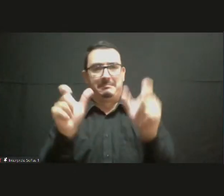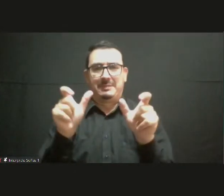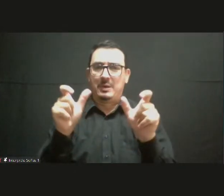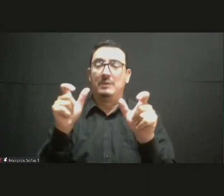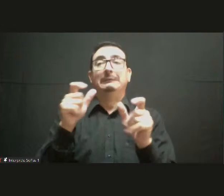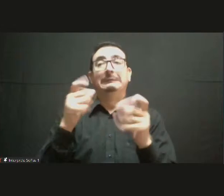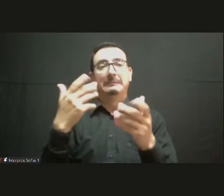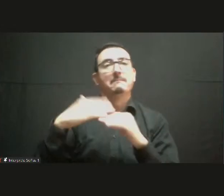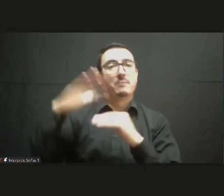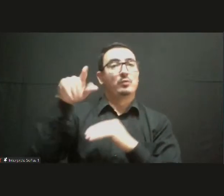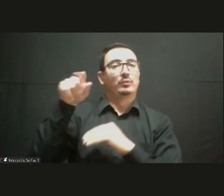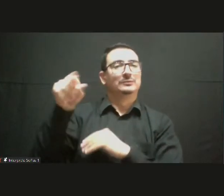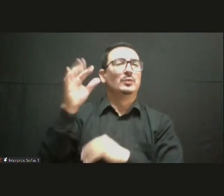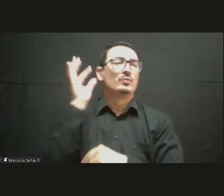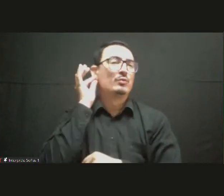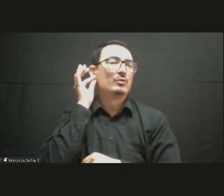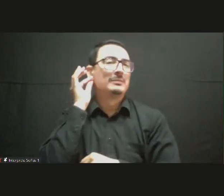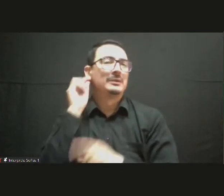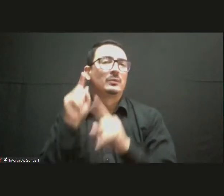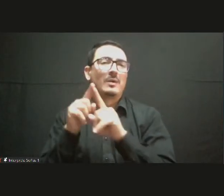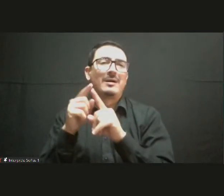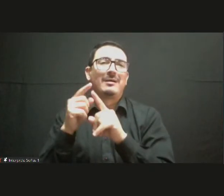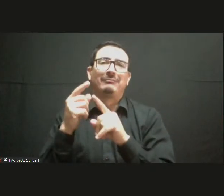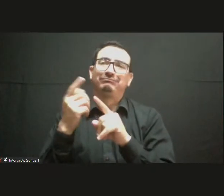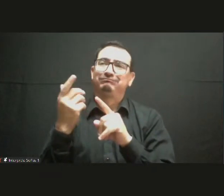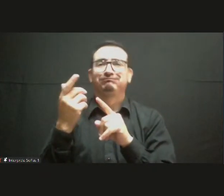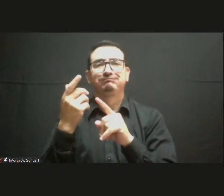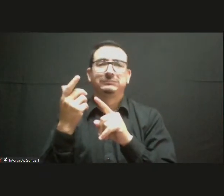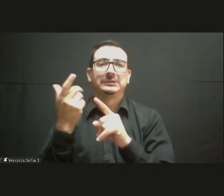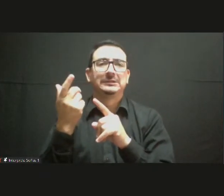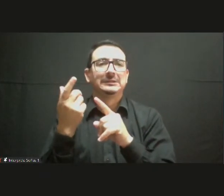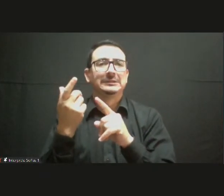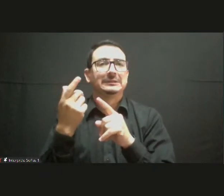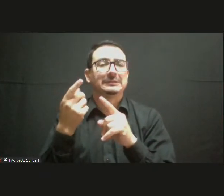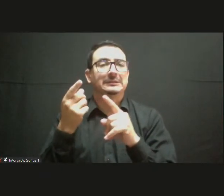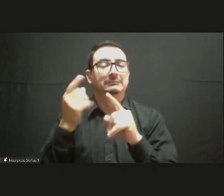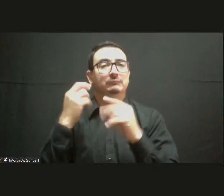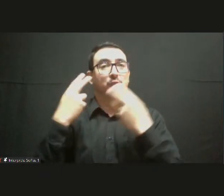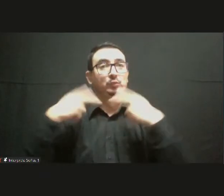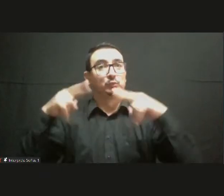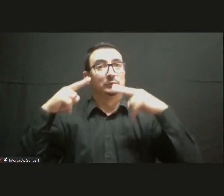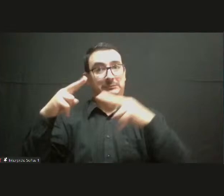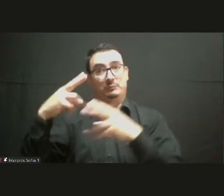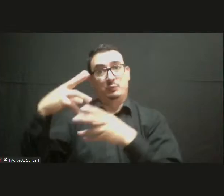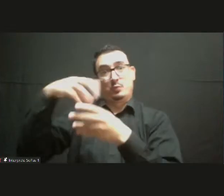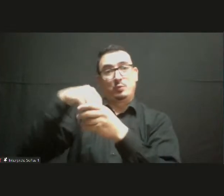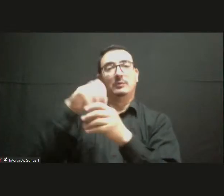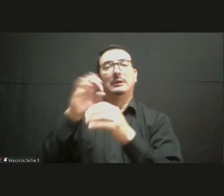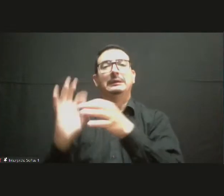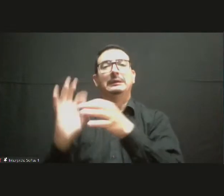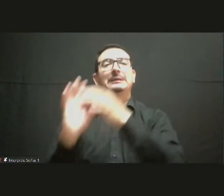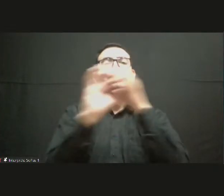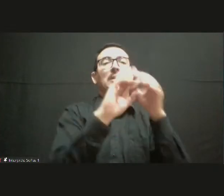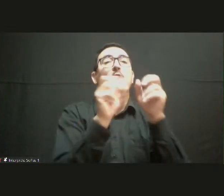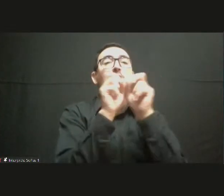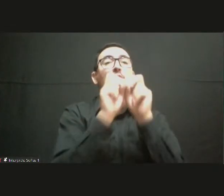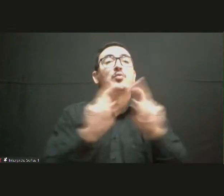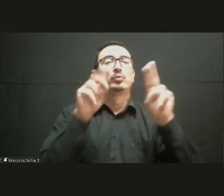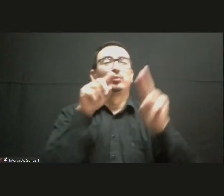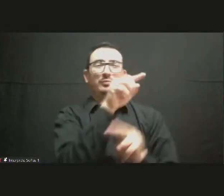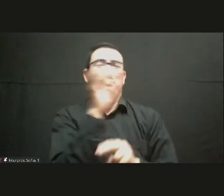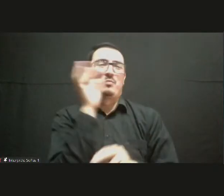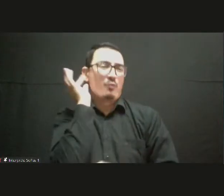Women. It's a response to the continuing crisis with UN Women, and